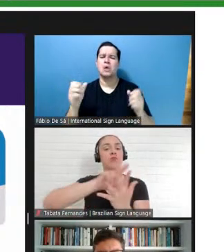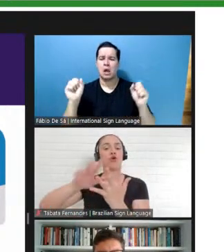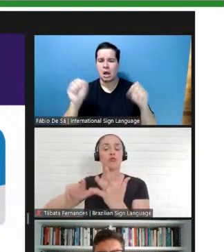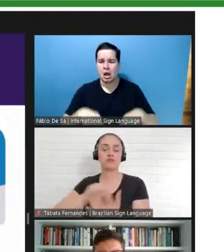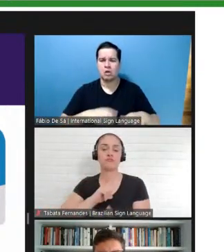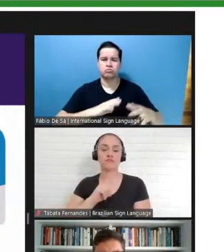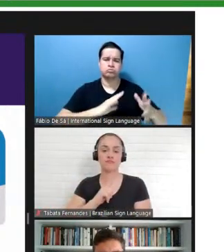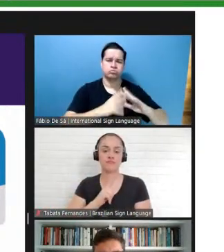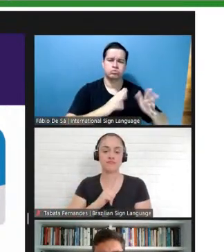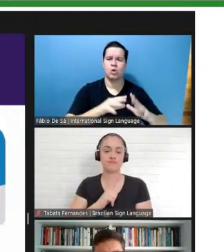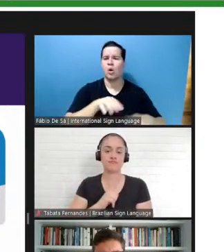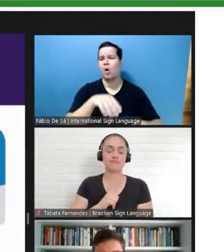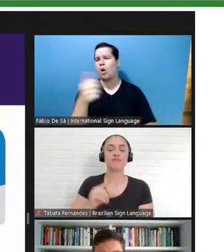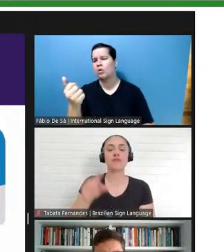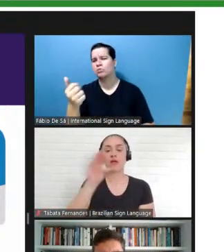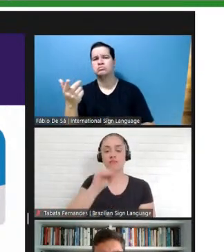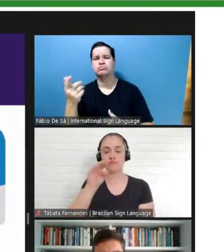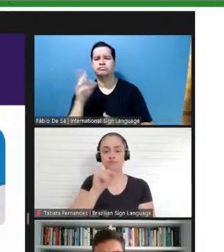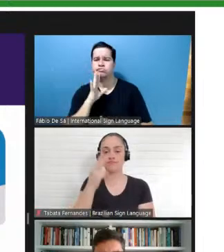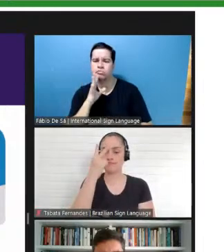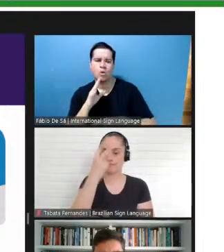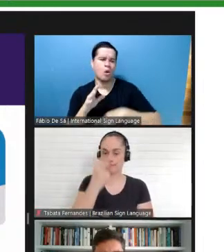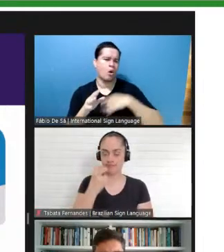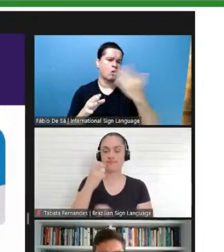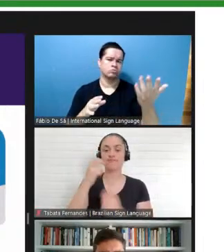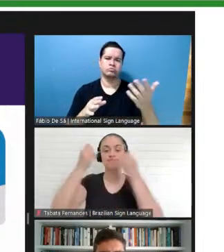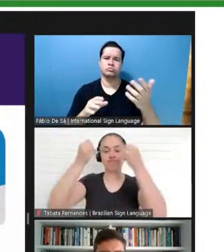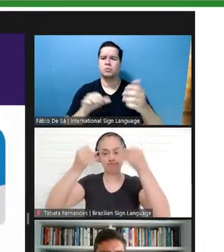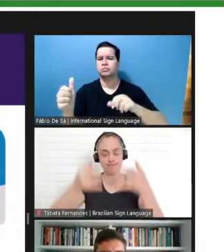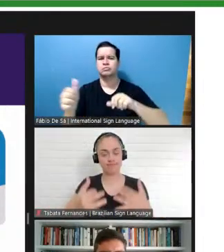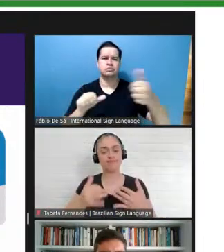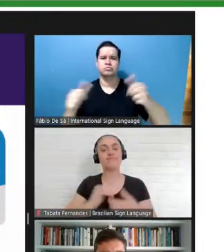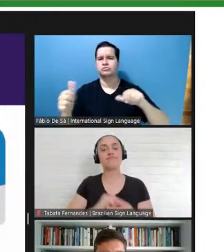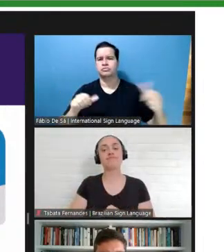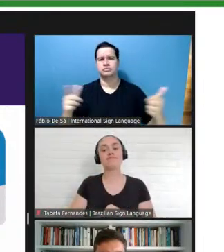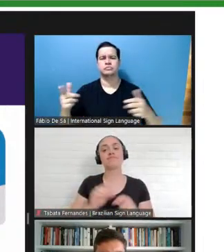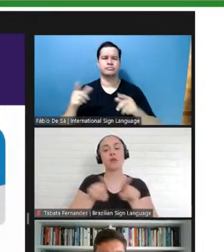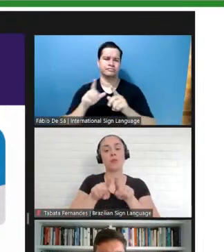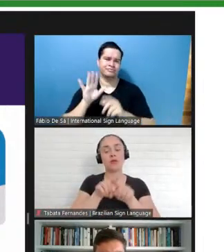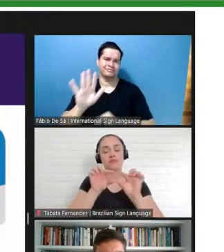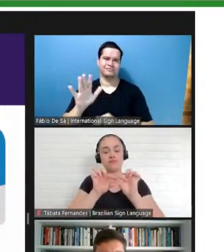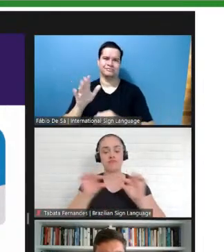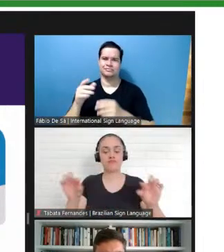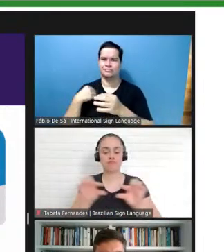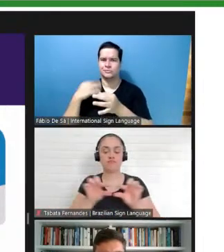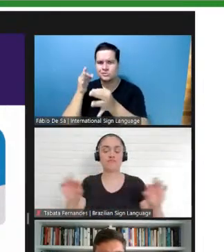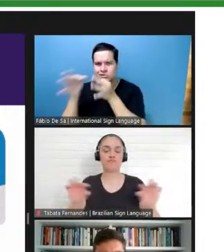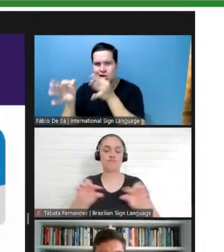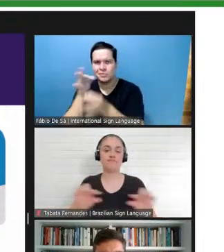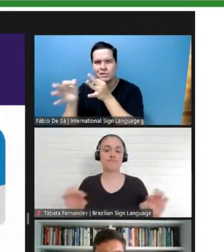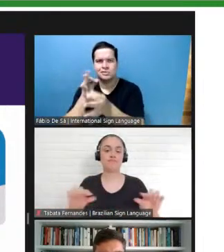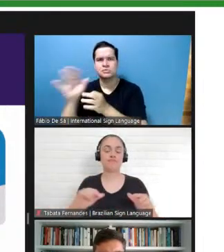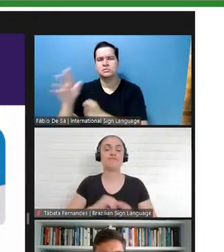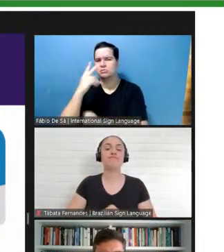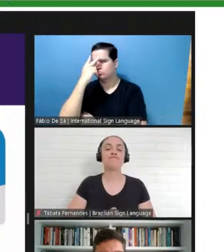audio description, and through closed captioning. And then finally, multiple means of action and